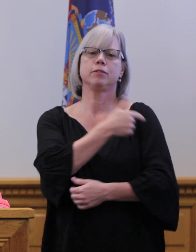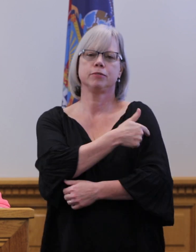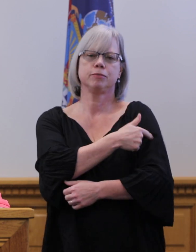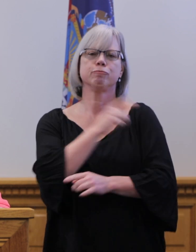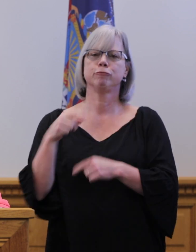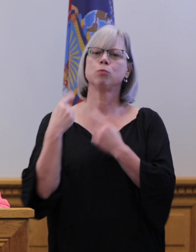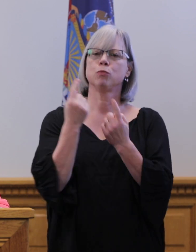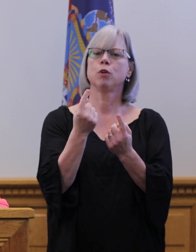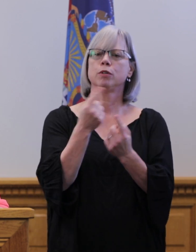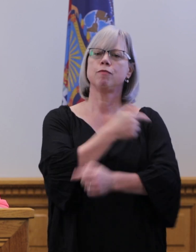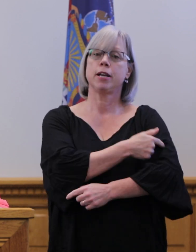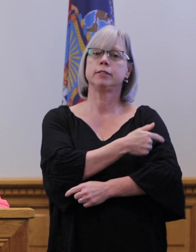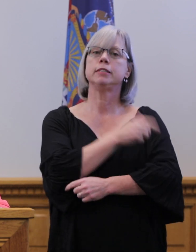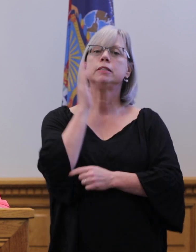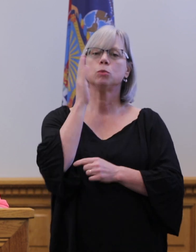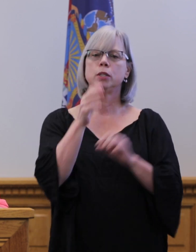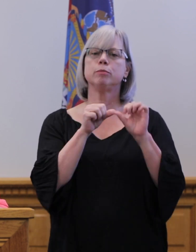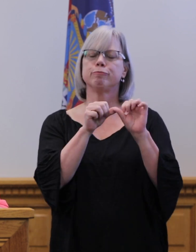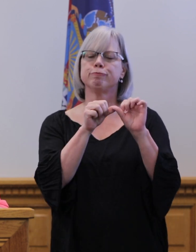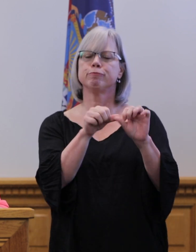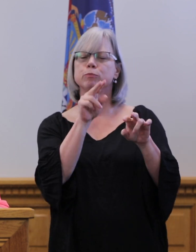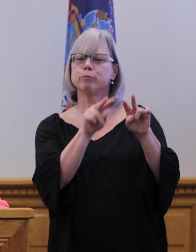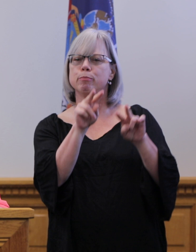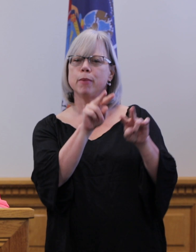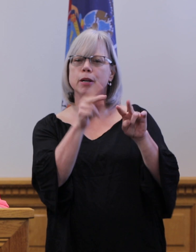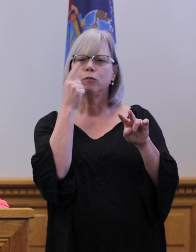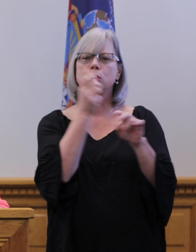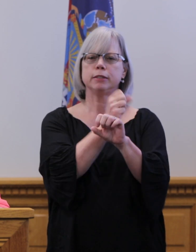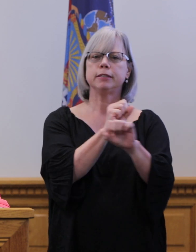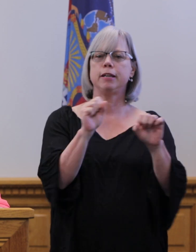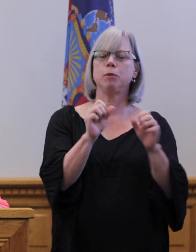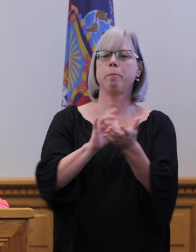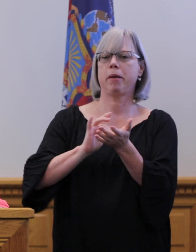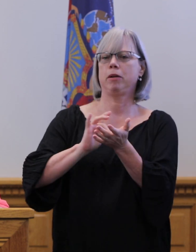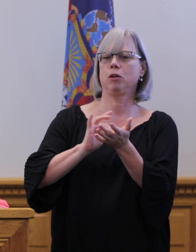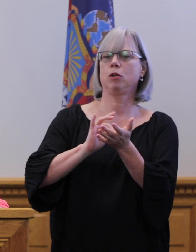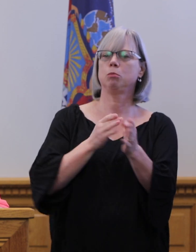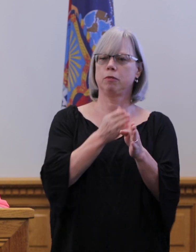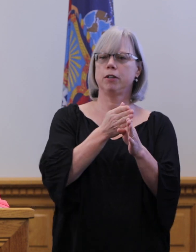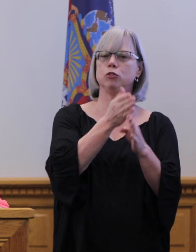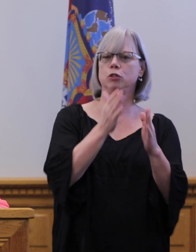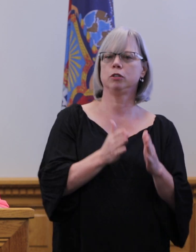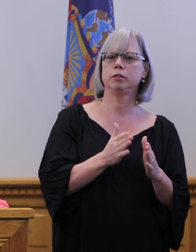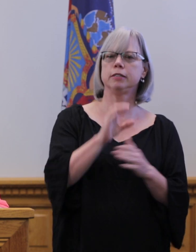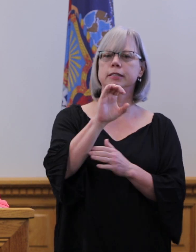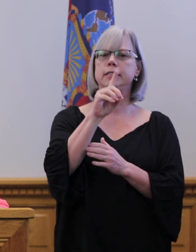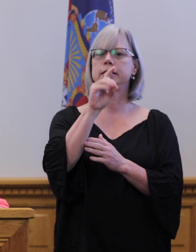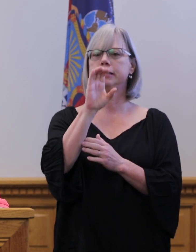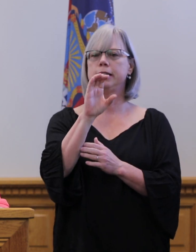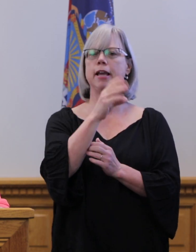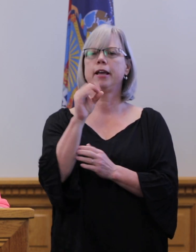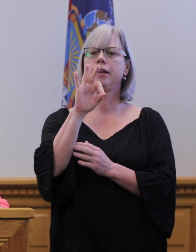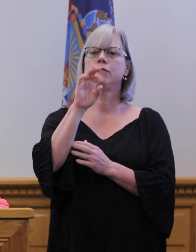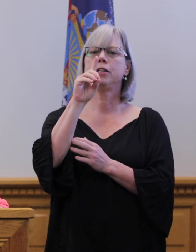so far. The vaccines will be continually monitored for safety by medical professionals at the CDC